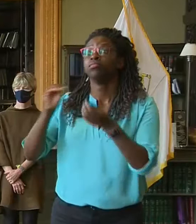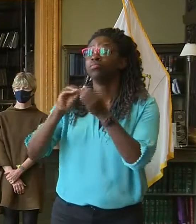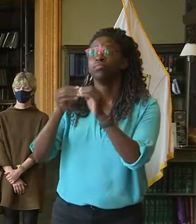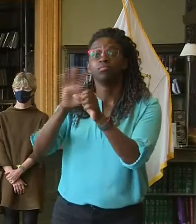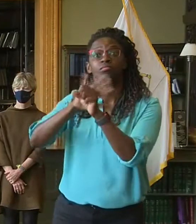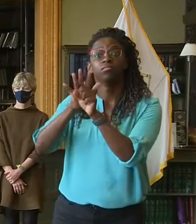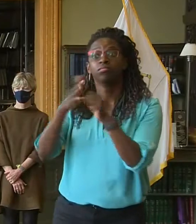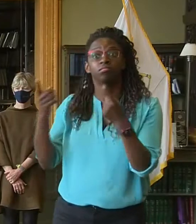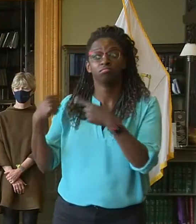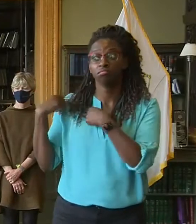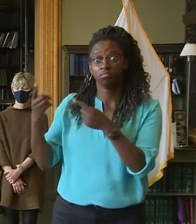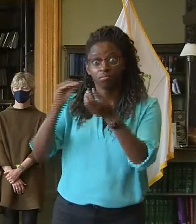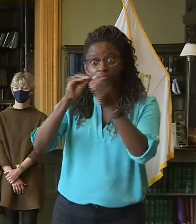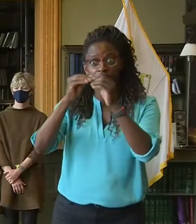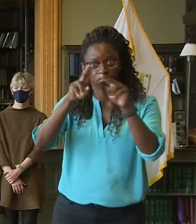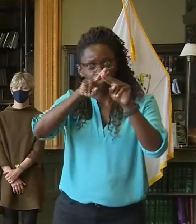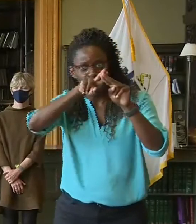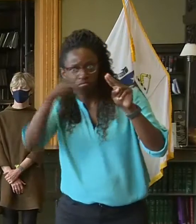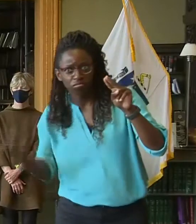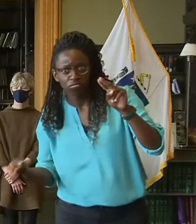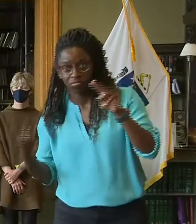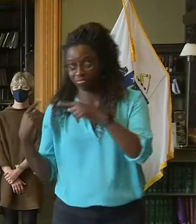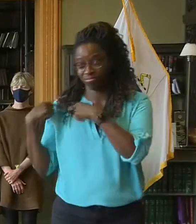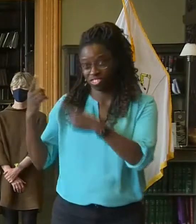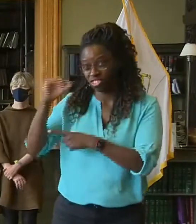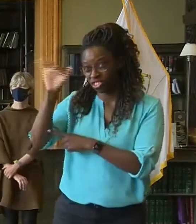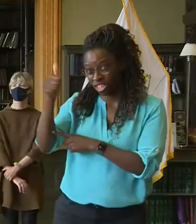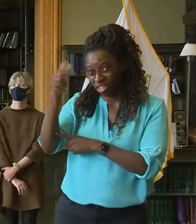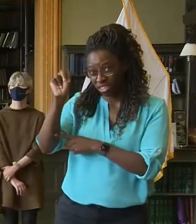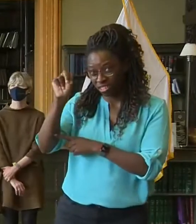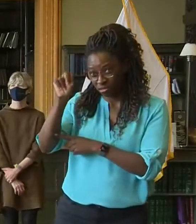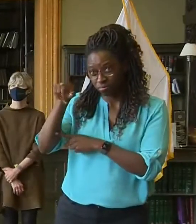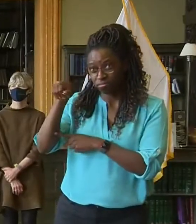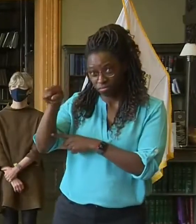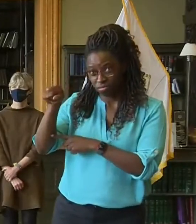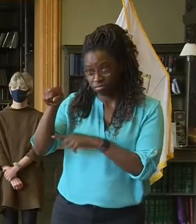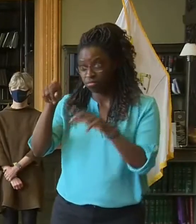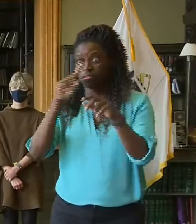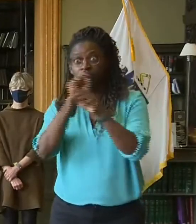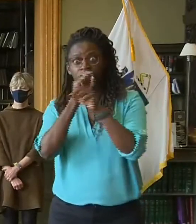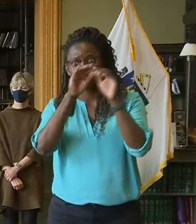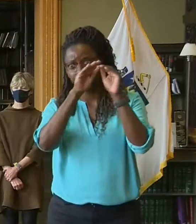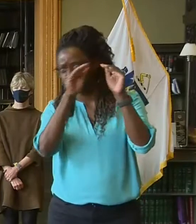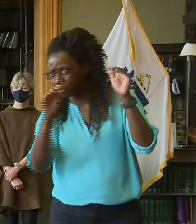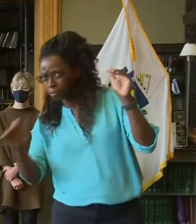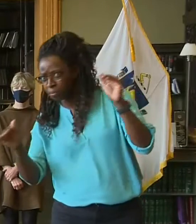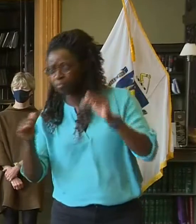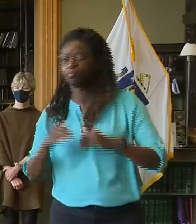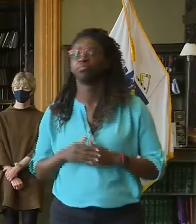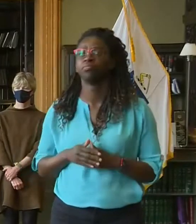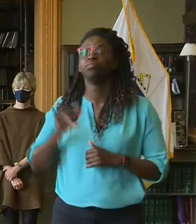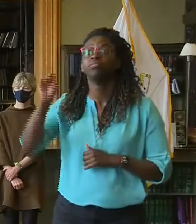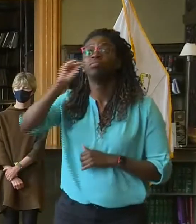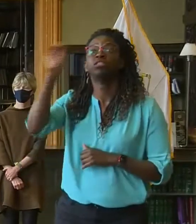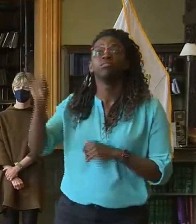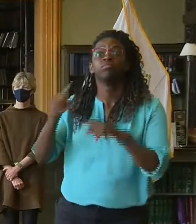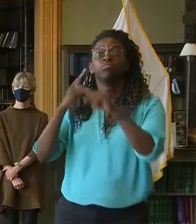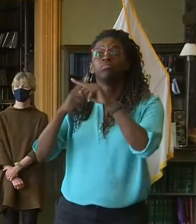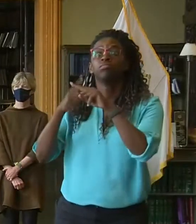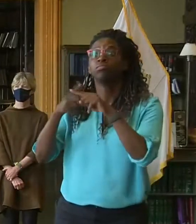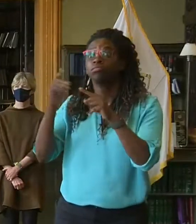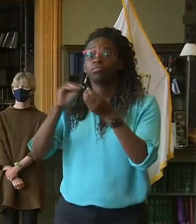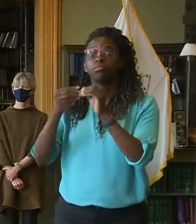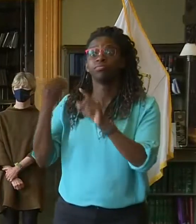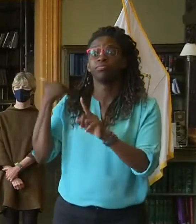by about 90% since their peak. This progress has made it possible for us to lift all remaining COVID